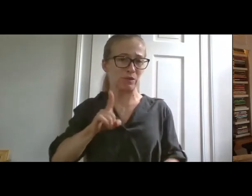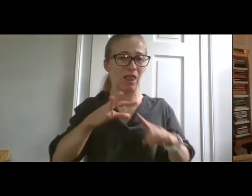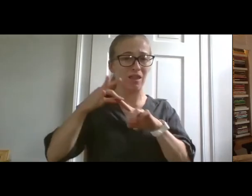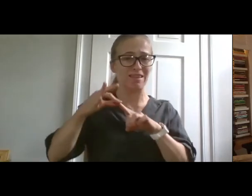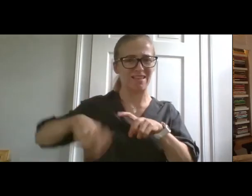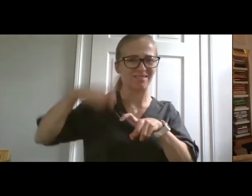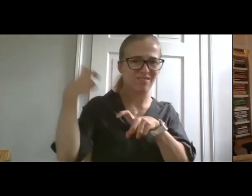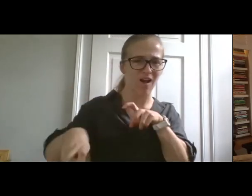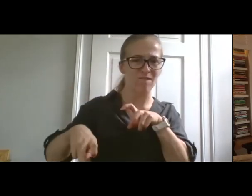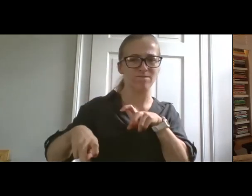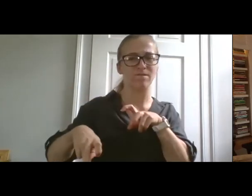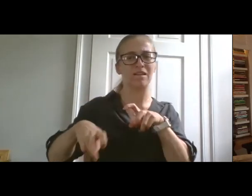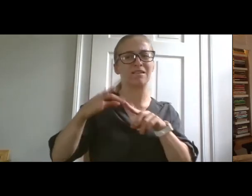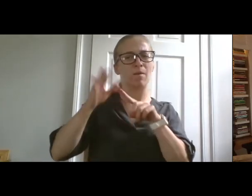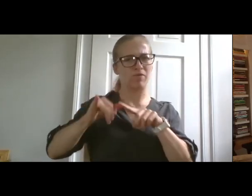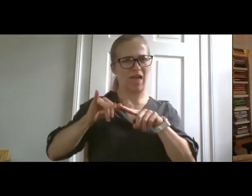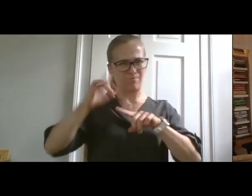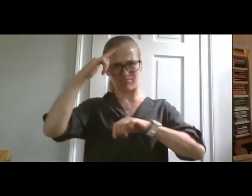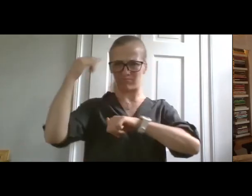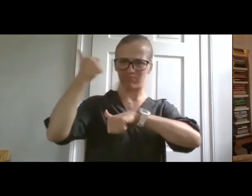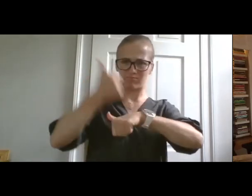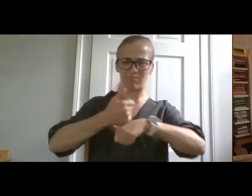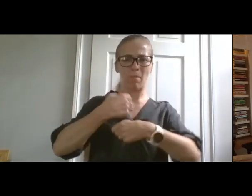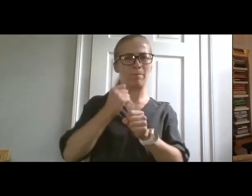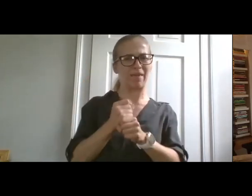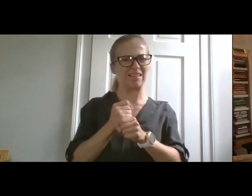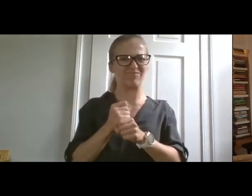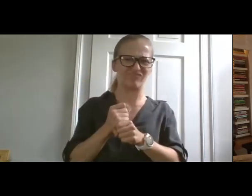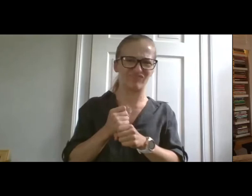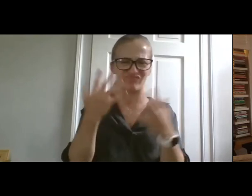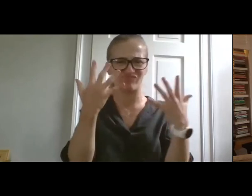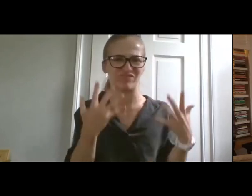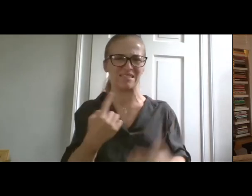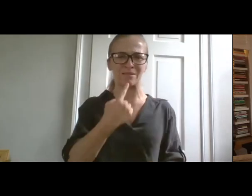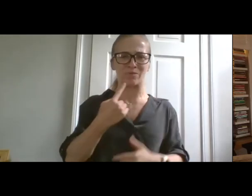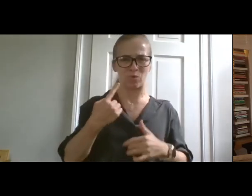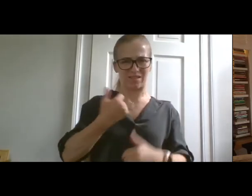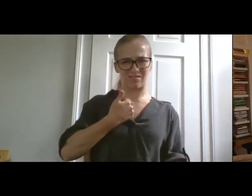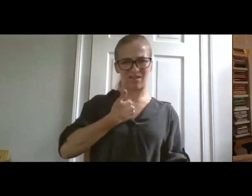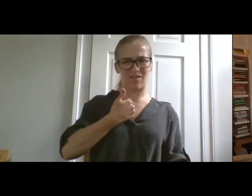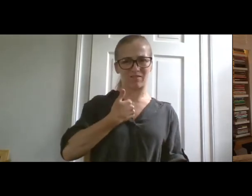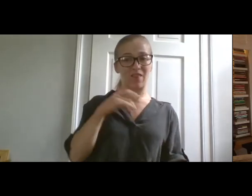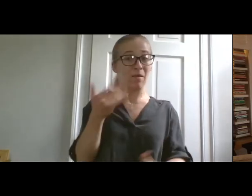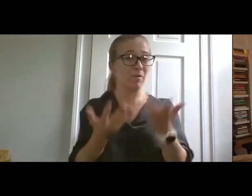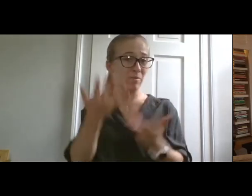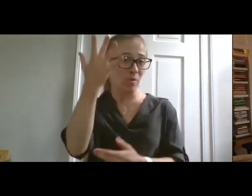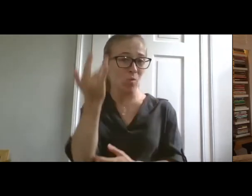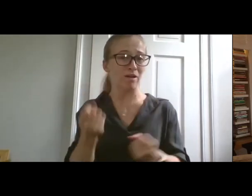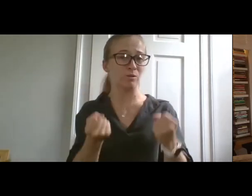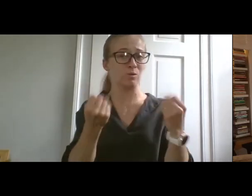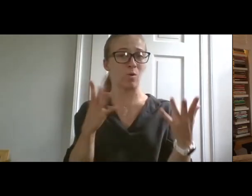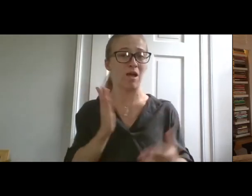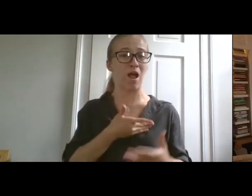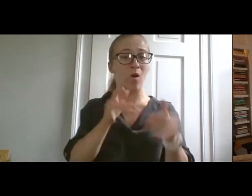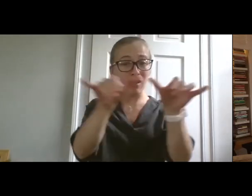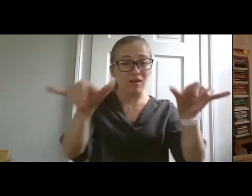tough, even though that frame of mind often makes us weary and disappointed in ourselves, which might be why so much of our yard